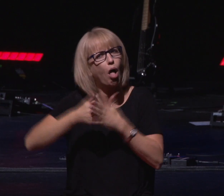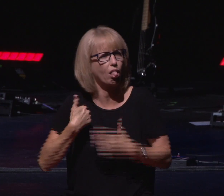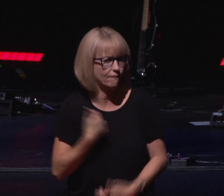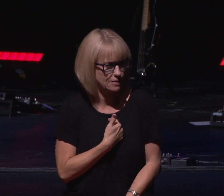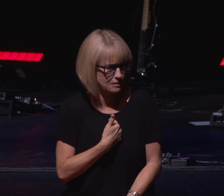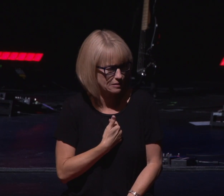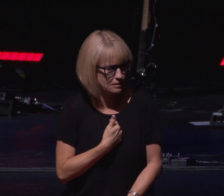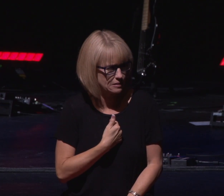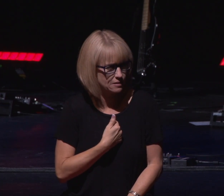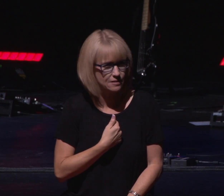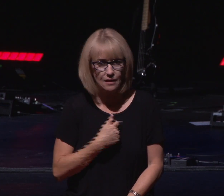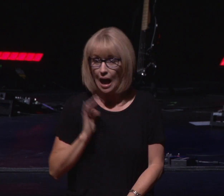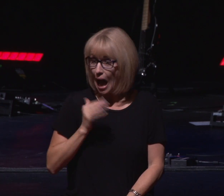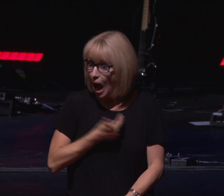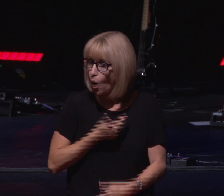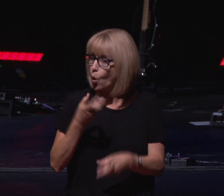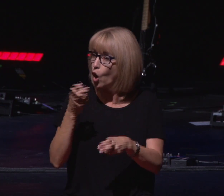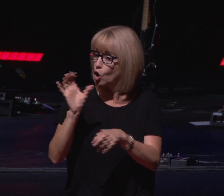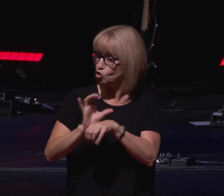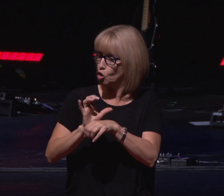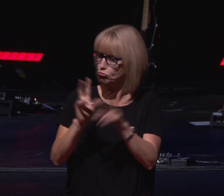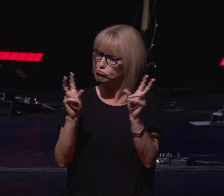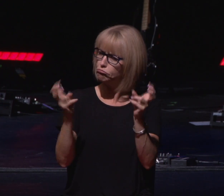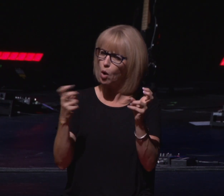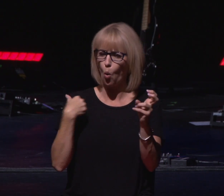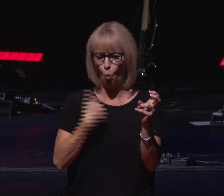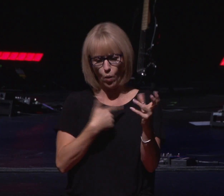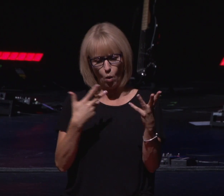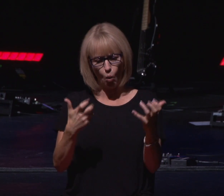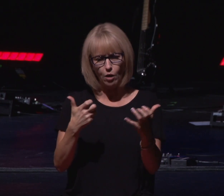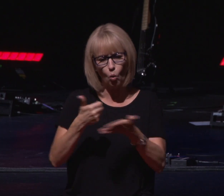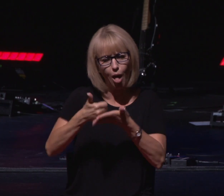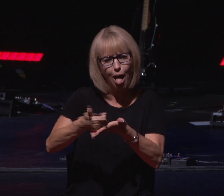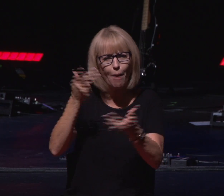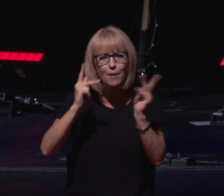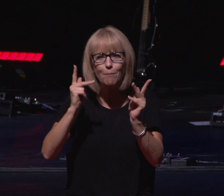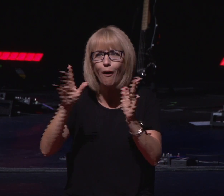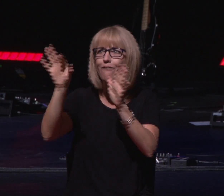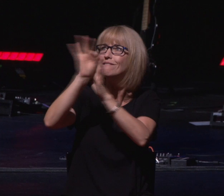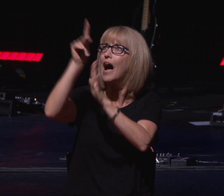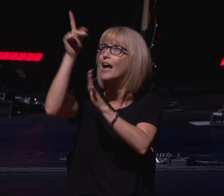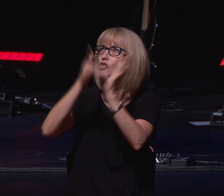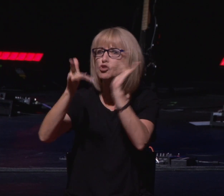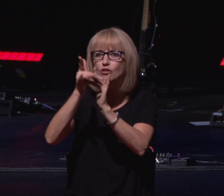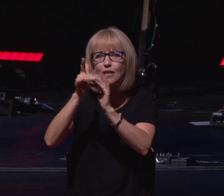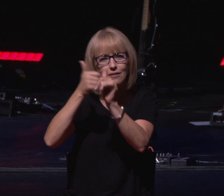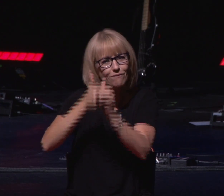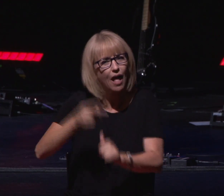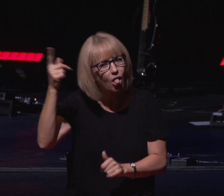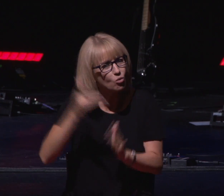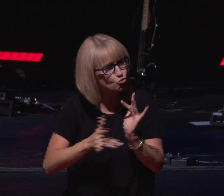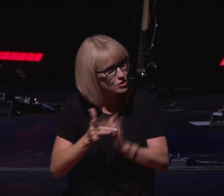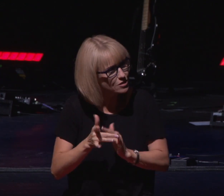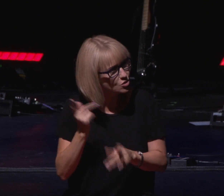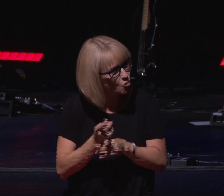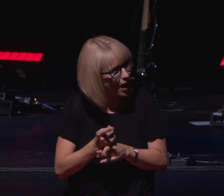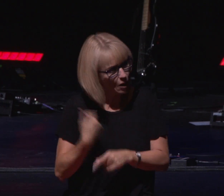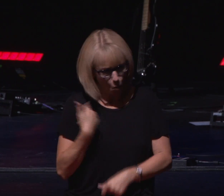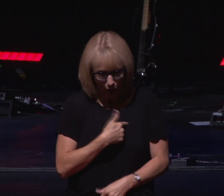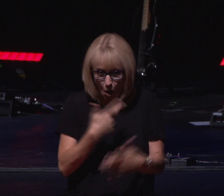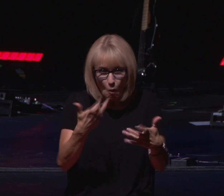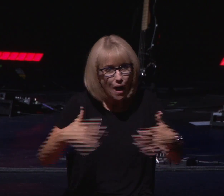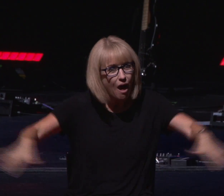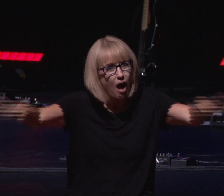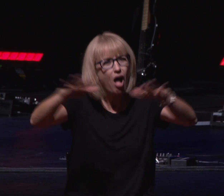Our mission statement as a church is leading people to find and follow Jesus. It comes from different places, but from this verse as well. We want people to find Jesus,